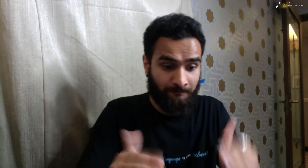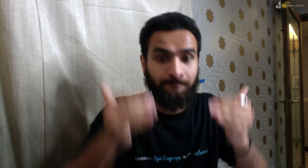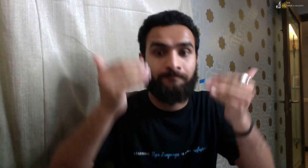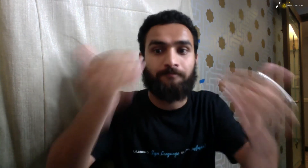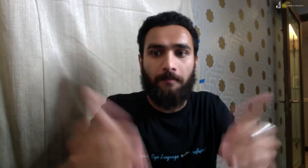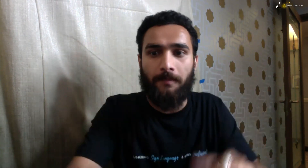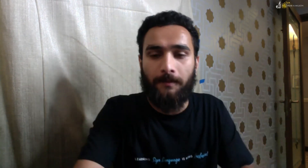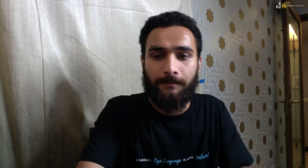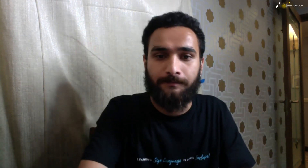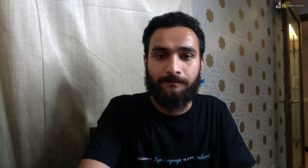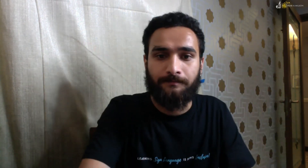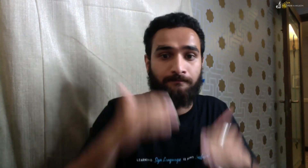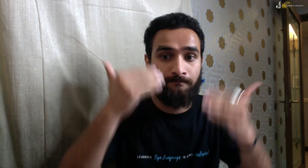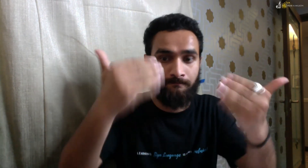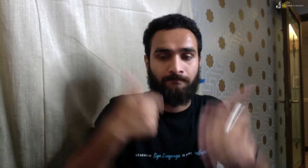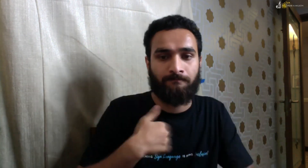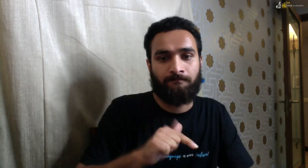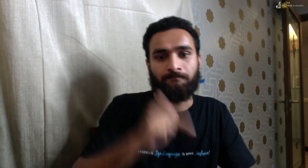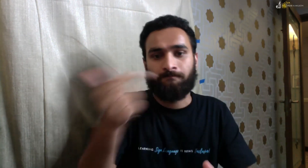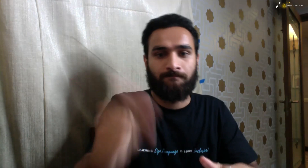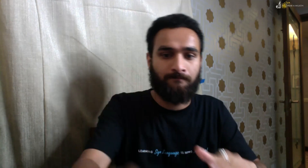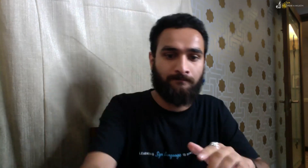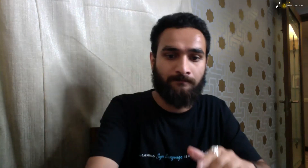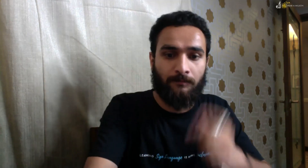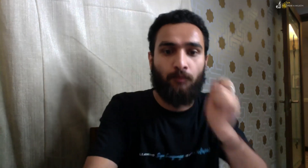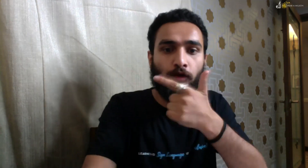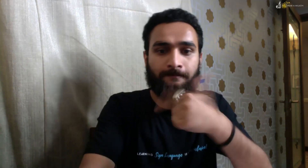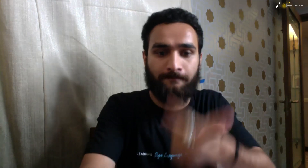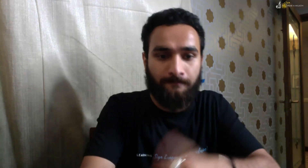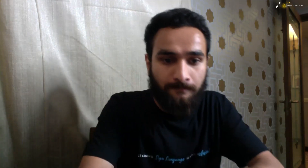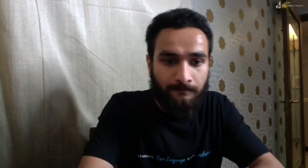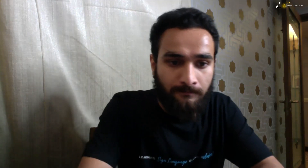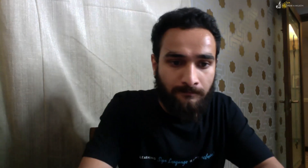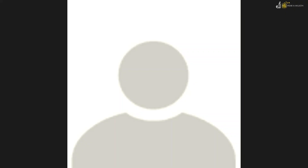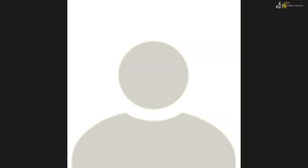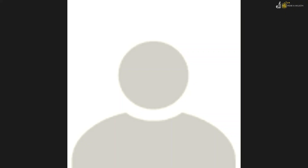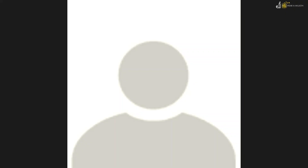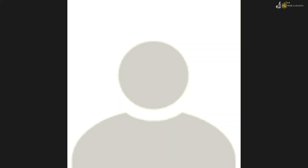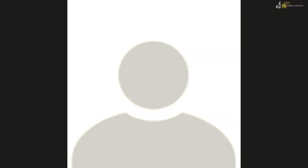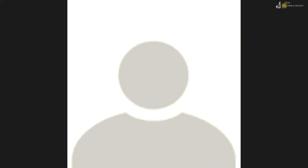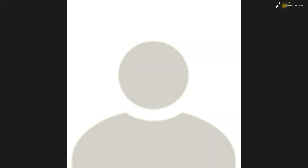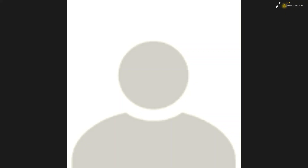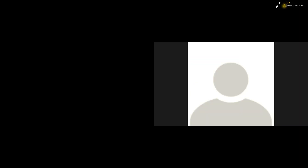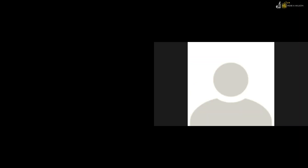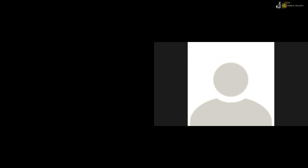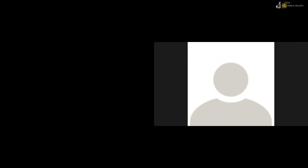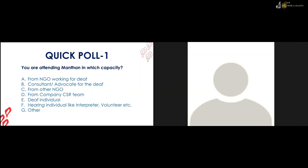Great. Up next, I will now give it back to Muskan.